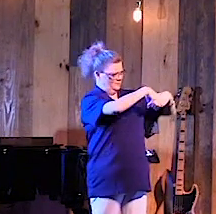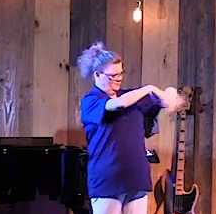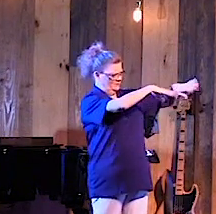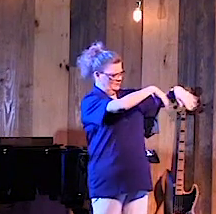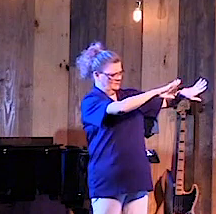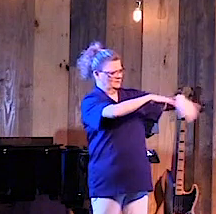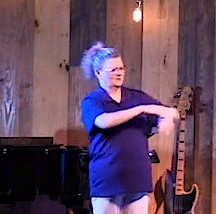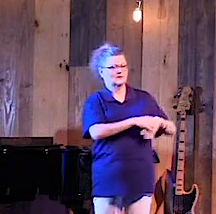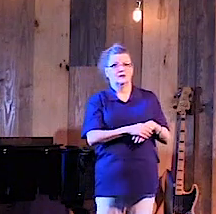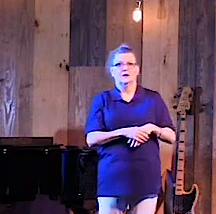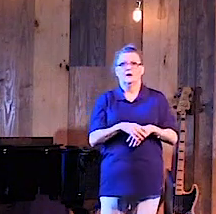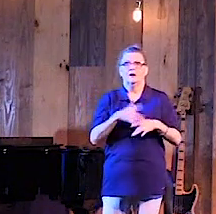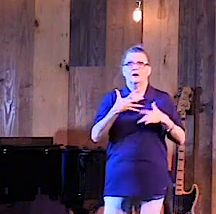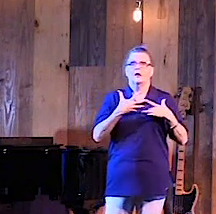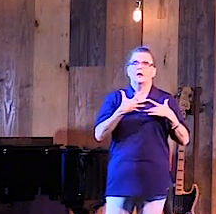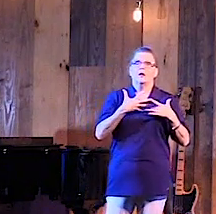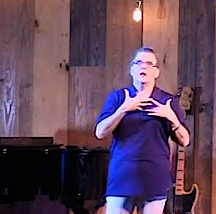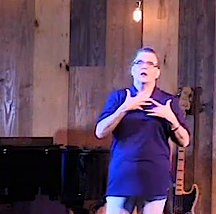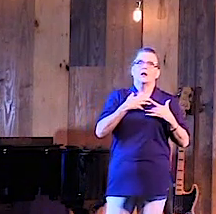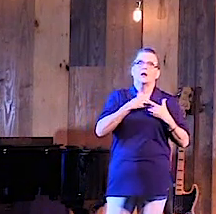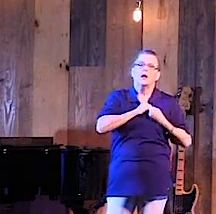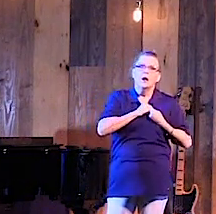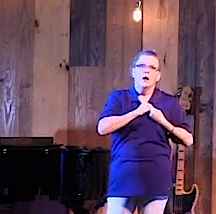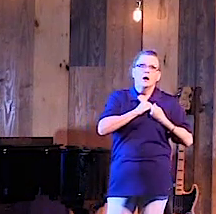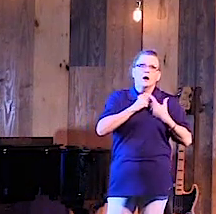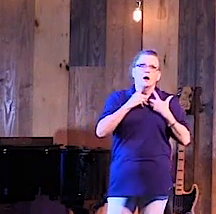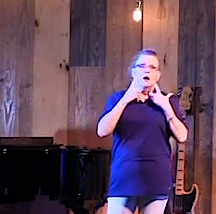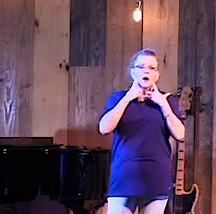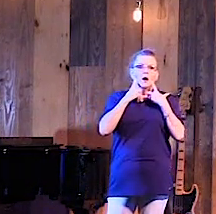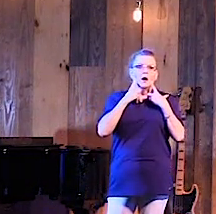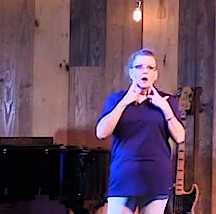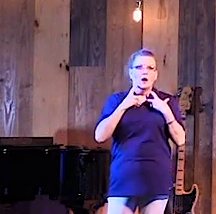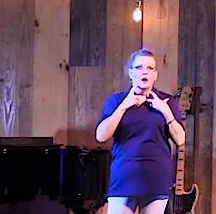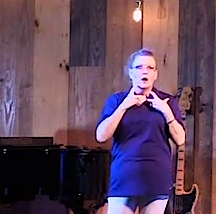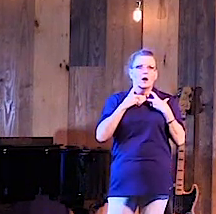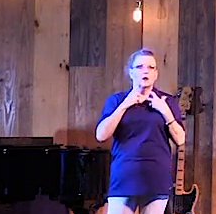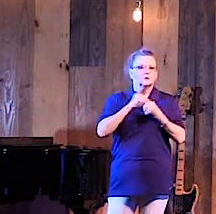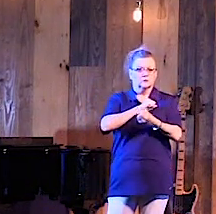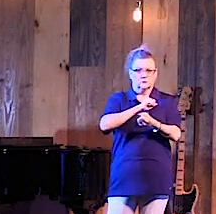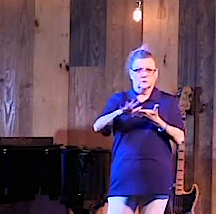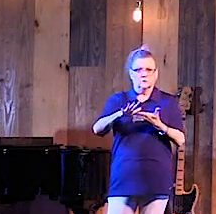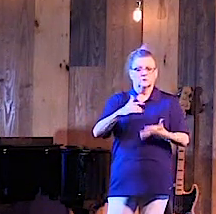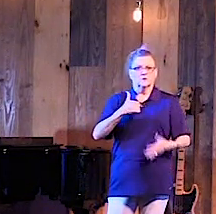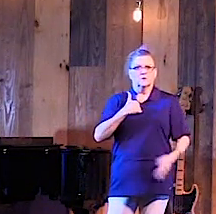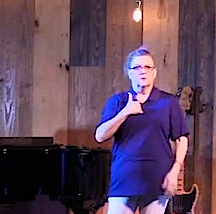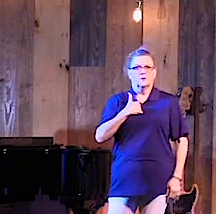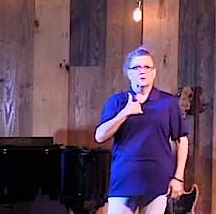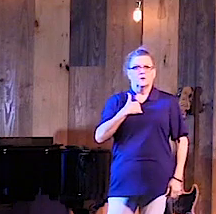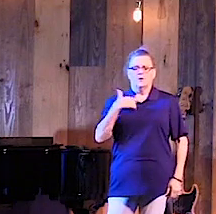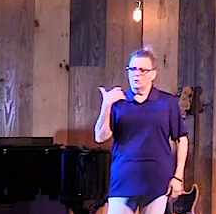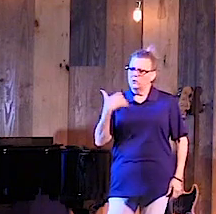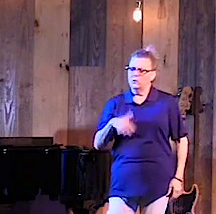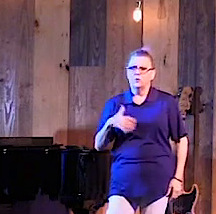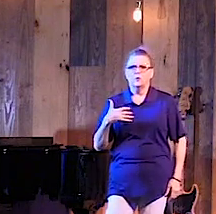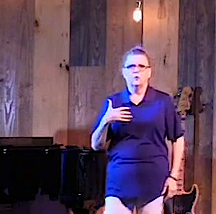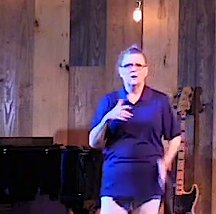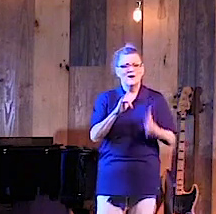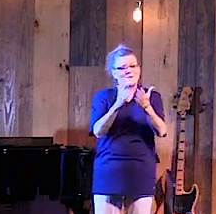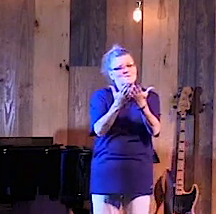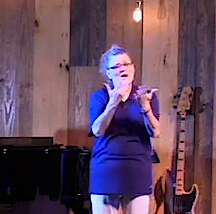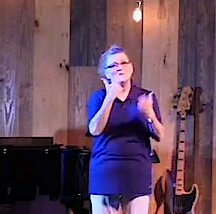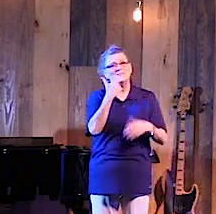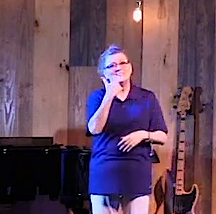how would that break your heart? I mean, that would destroy me. You see, the text tells us that God loves